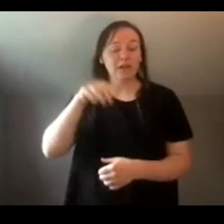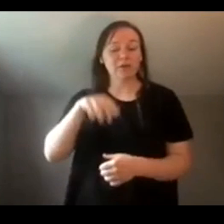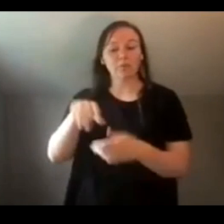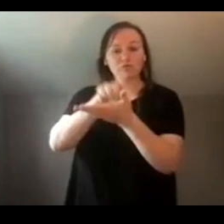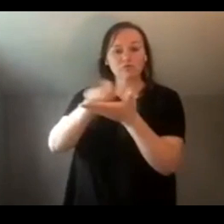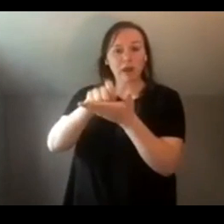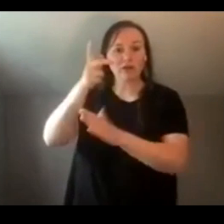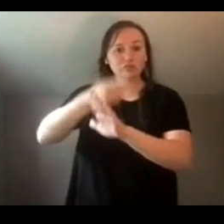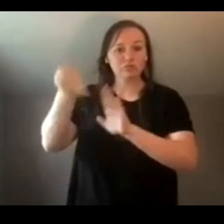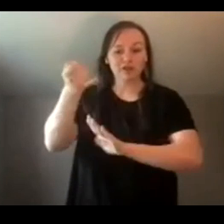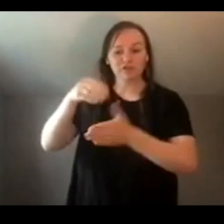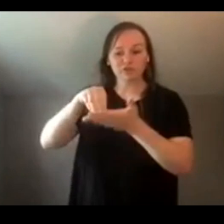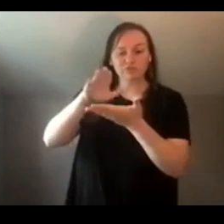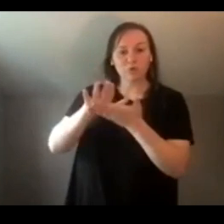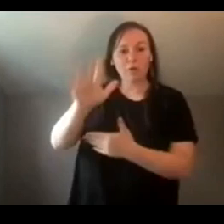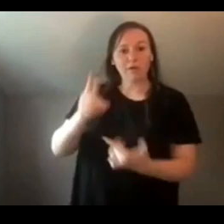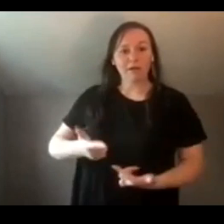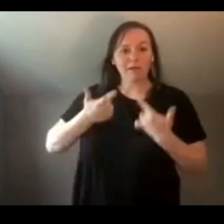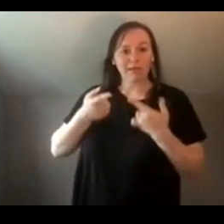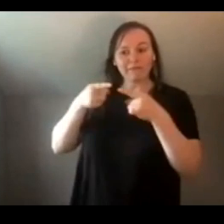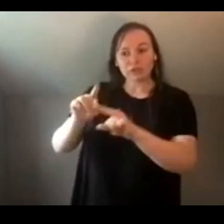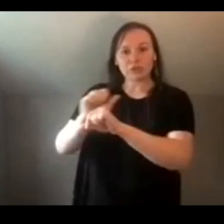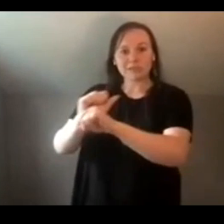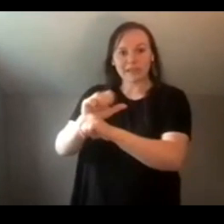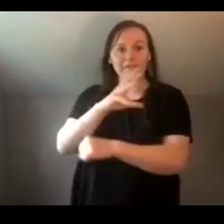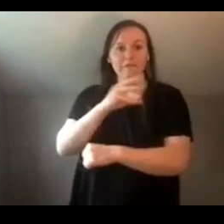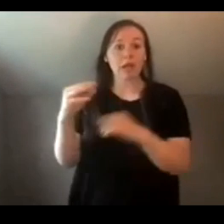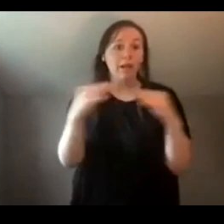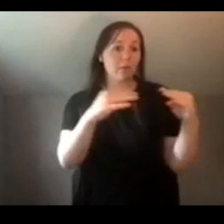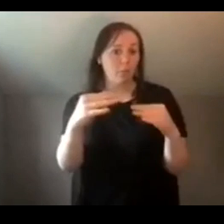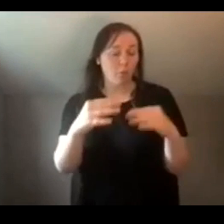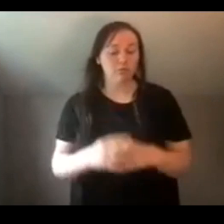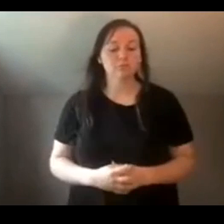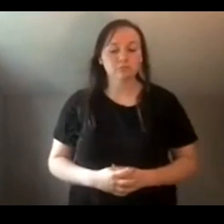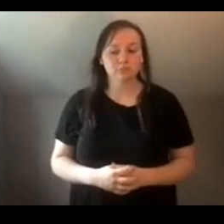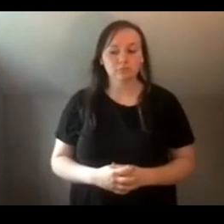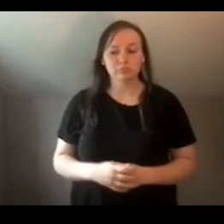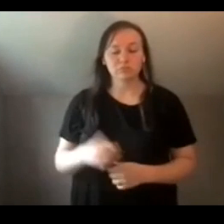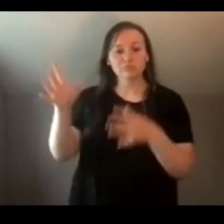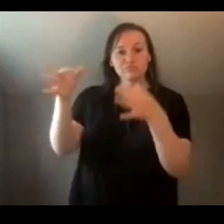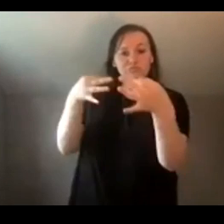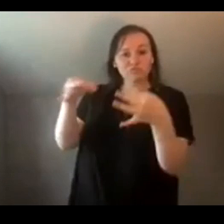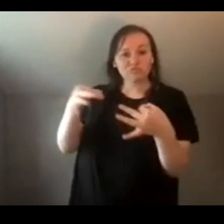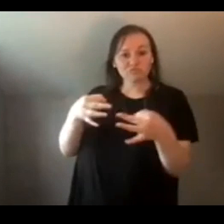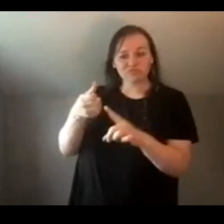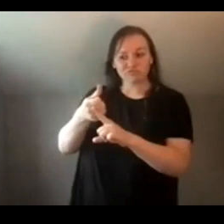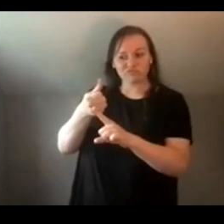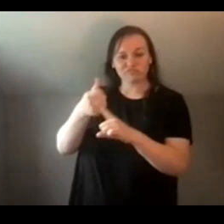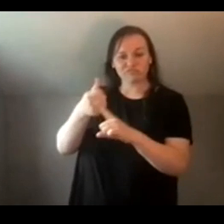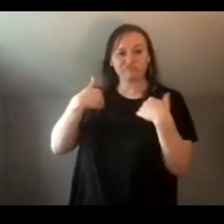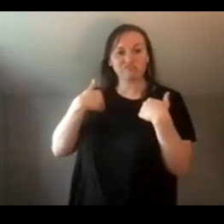life during slavery and the Civil War. She was described as having a very